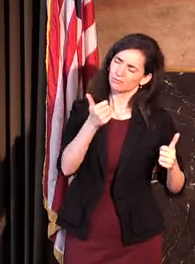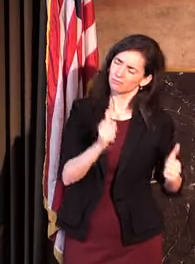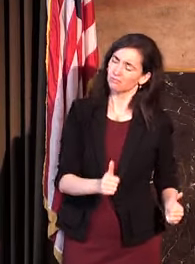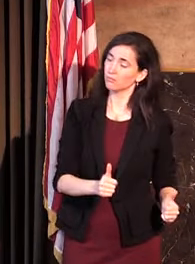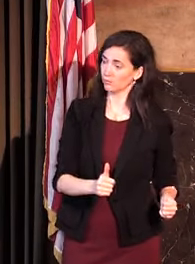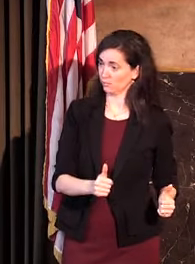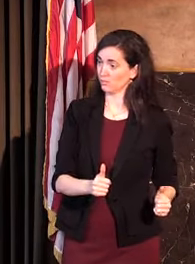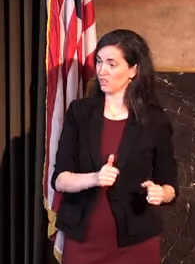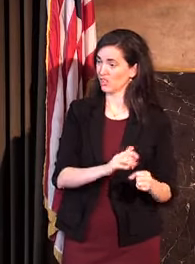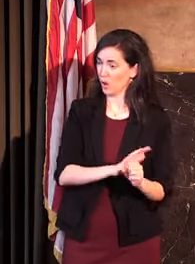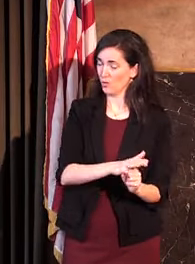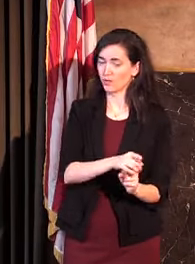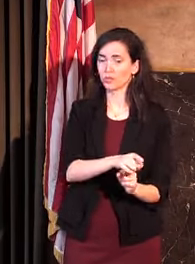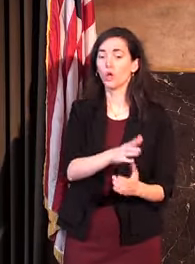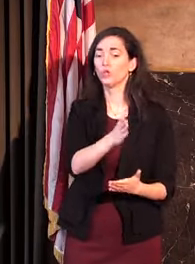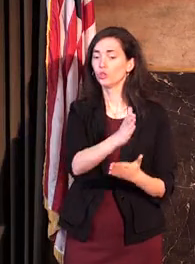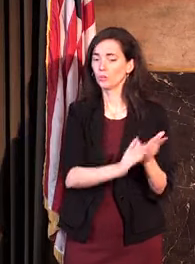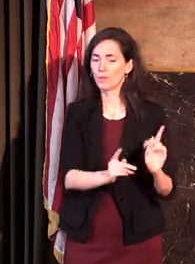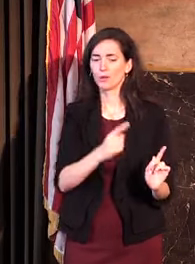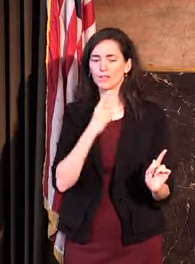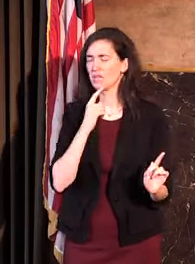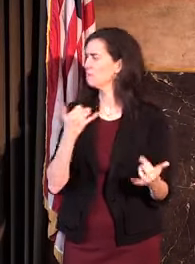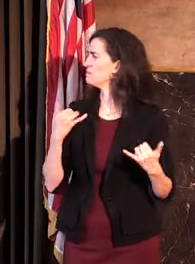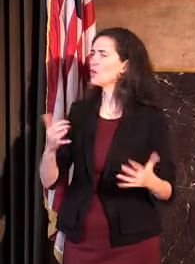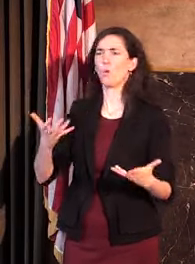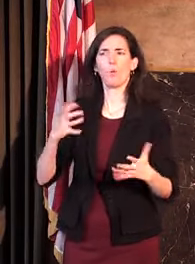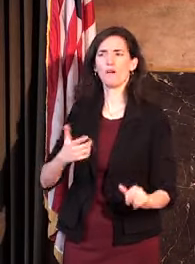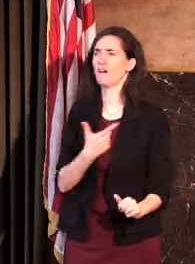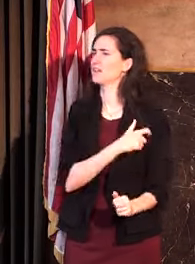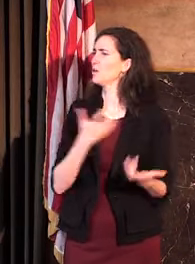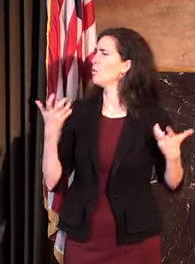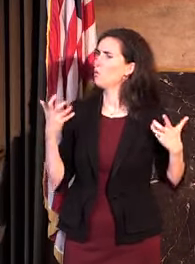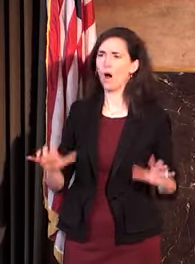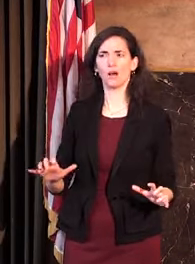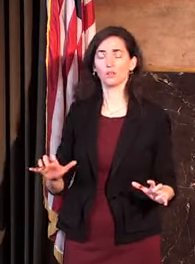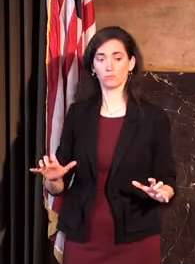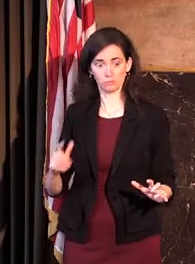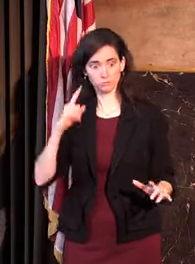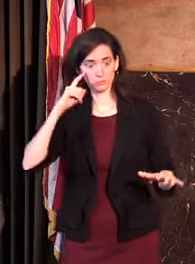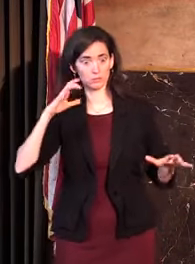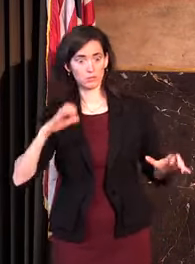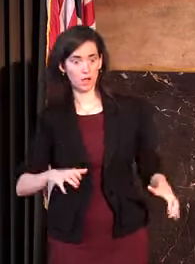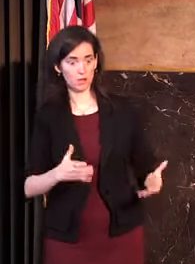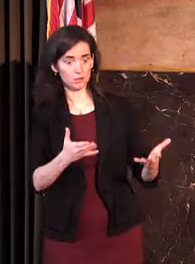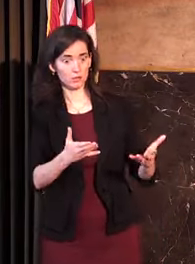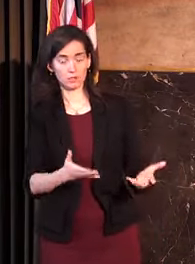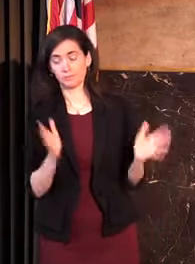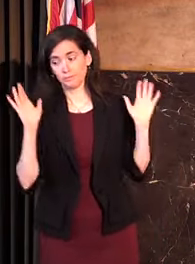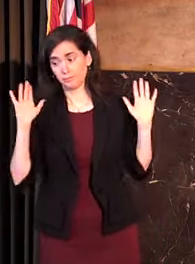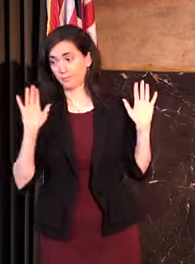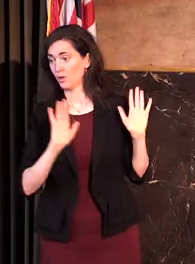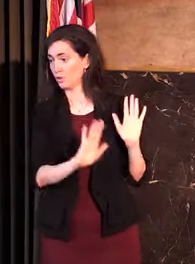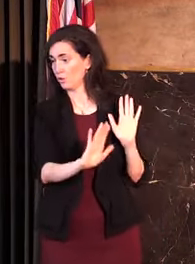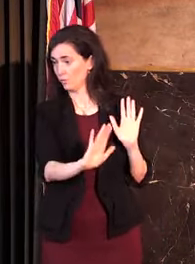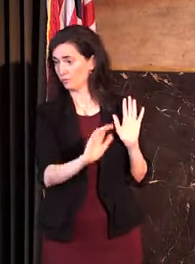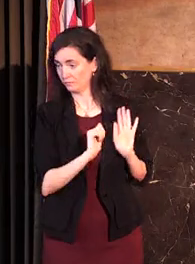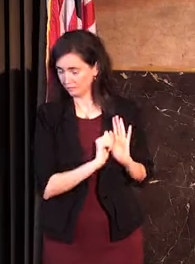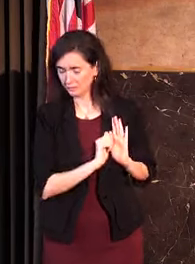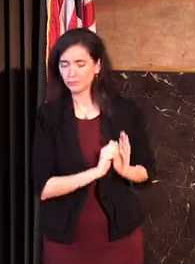some patients who said that they still didn't want to be vaccinated, which was mind-blowing to me, but that was their